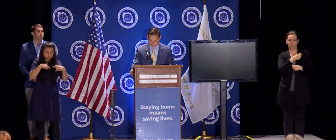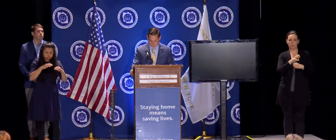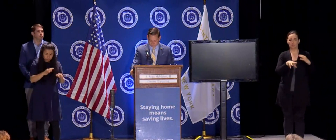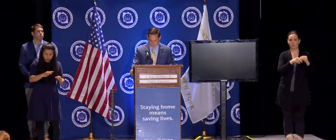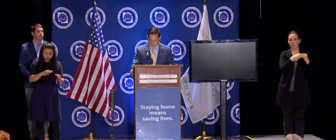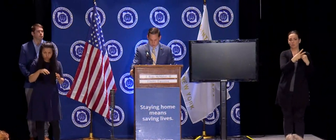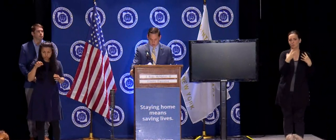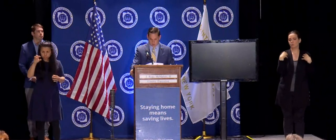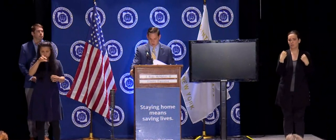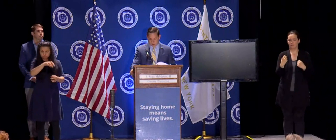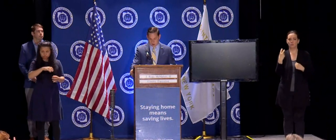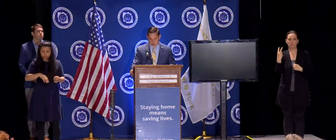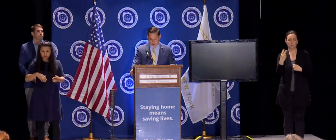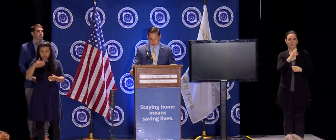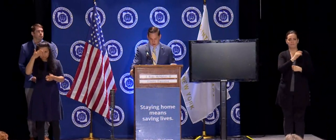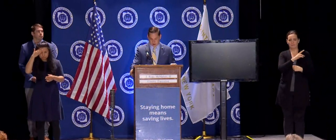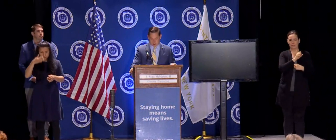recoveries.